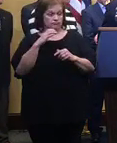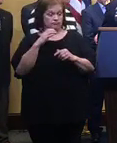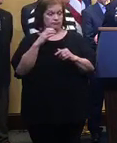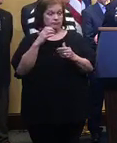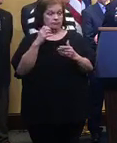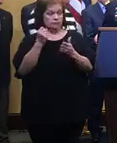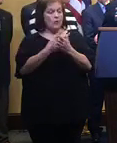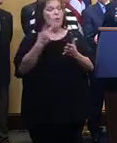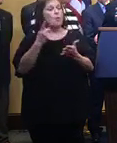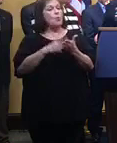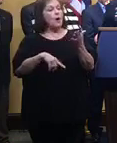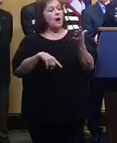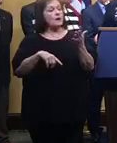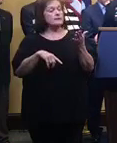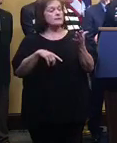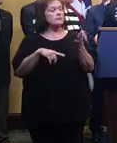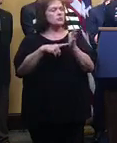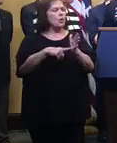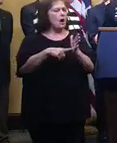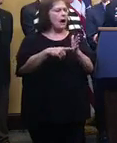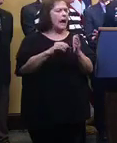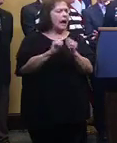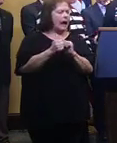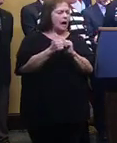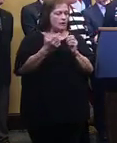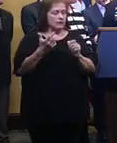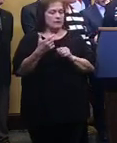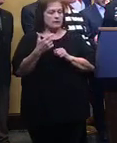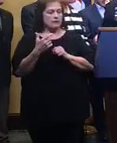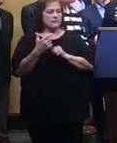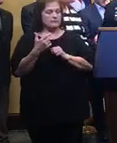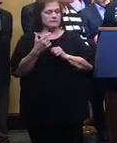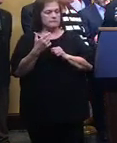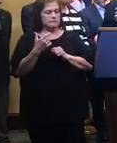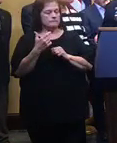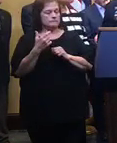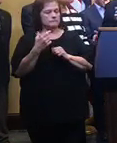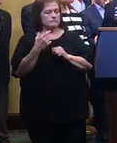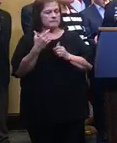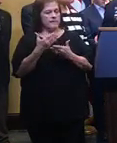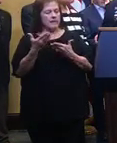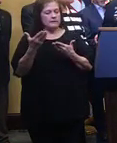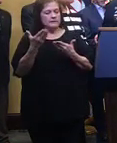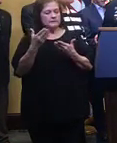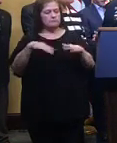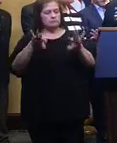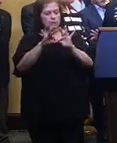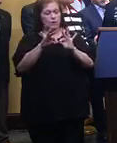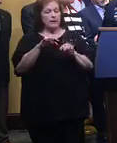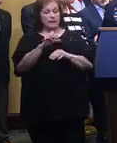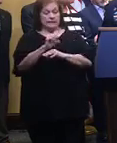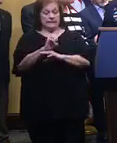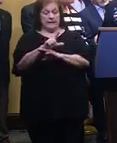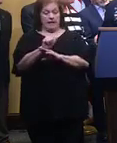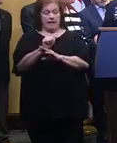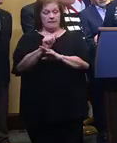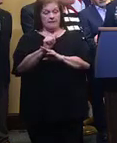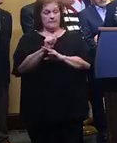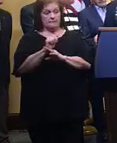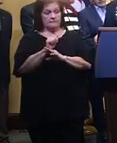seeing is performing as designed. But I'd leave you with several key takeaways. First of all, SEALA,